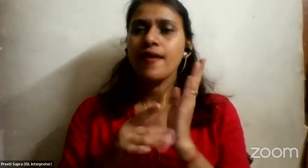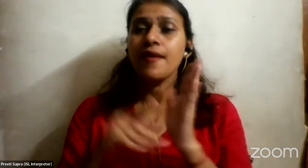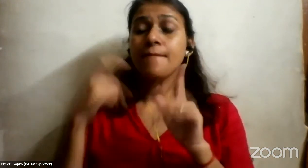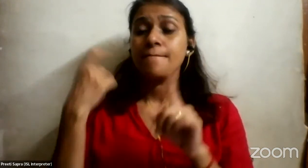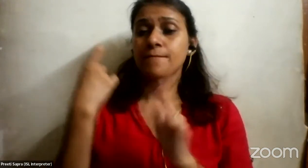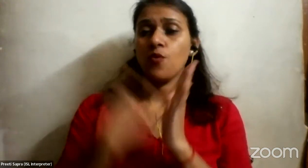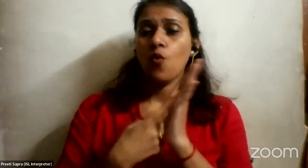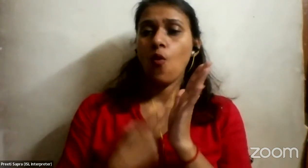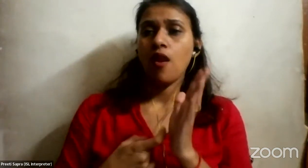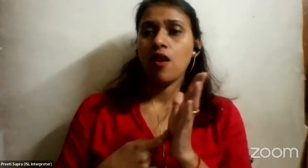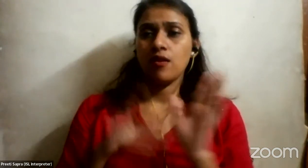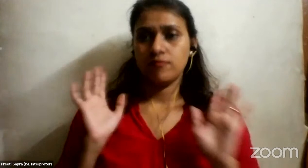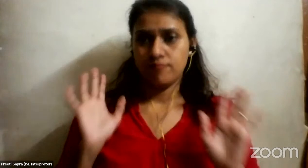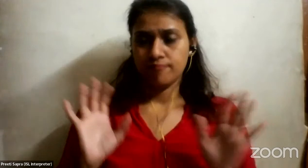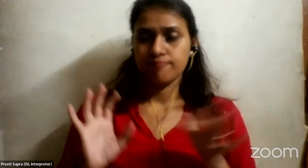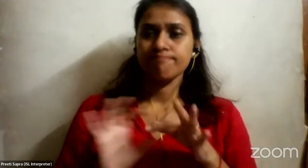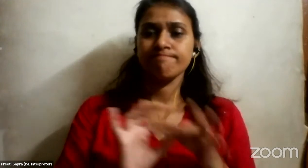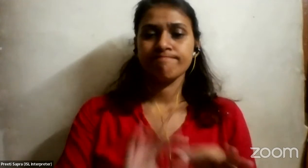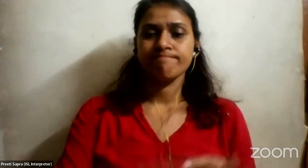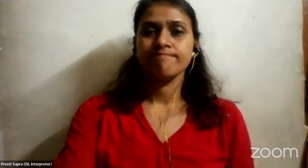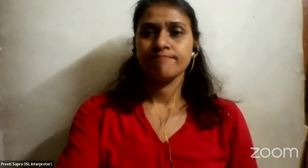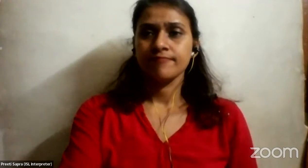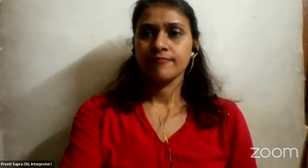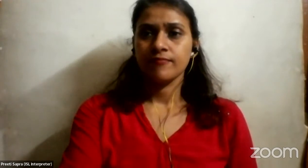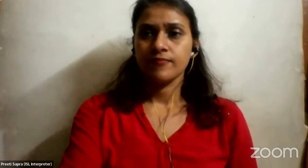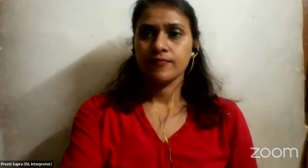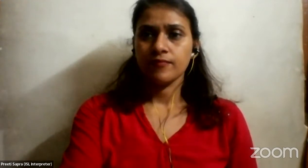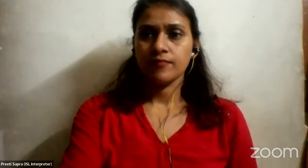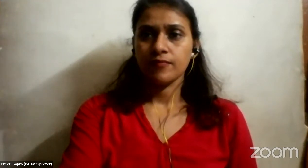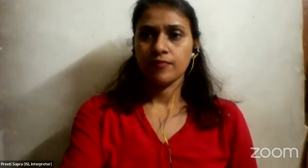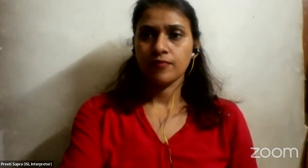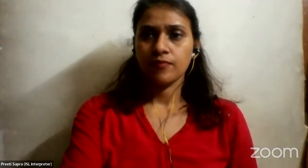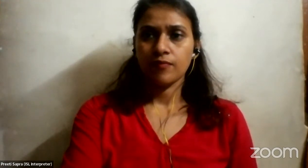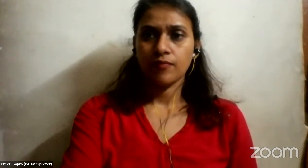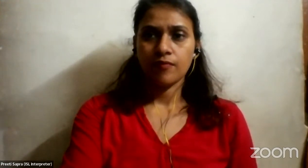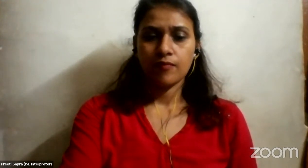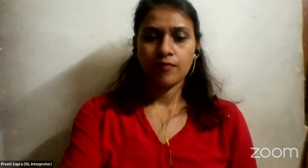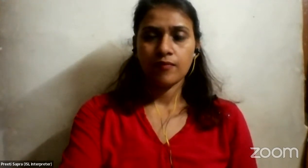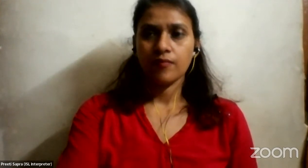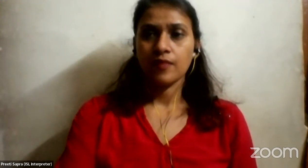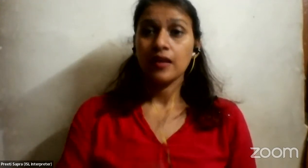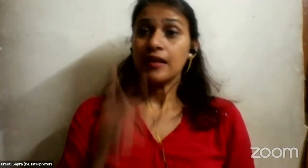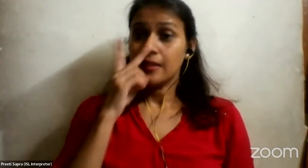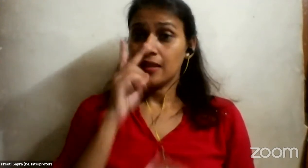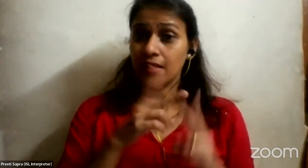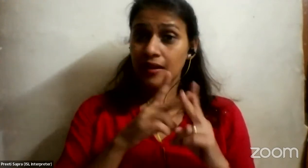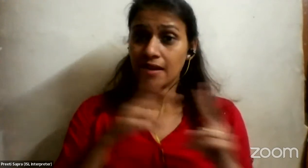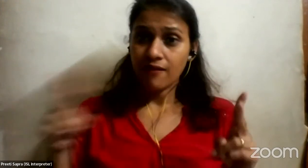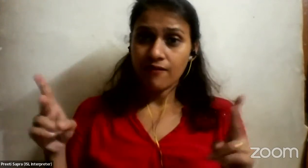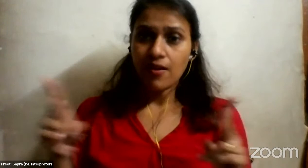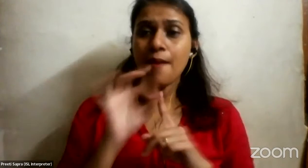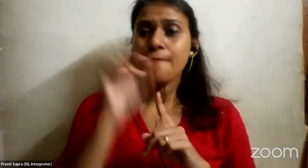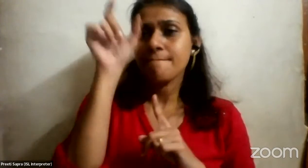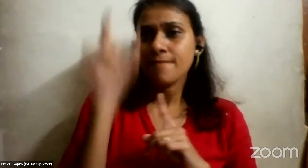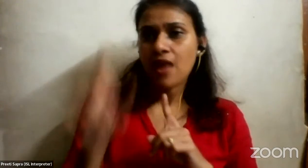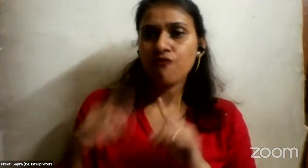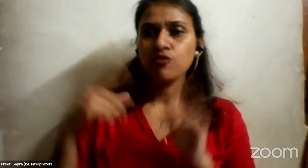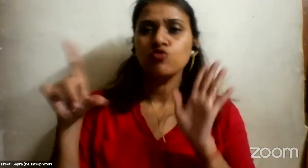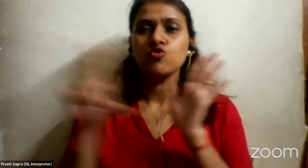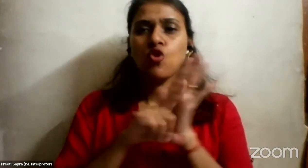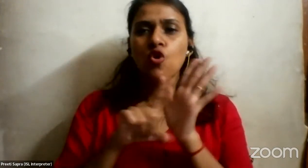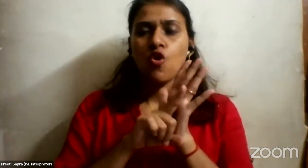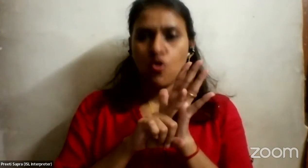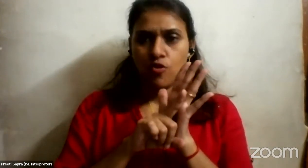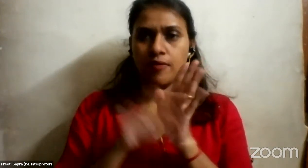based, which is where we think that certain overlaps come in with privacy law, because privacy law